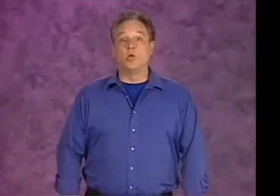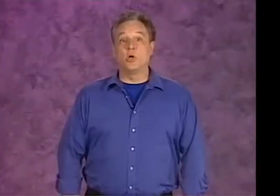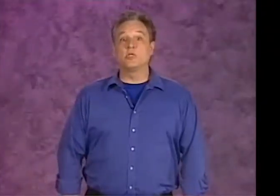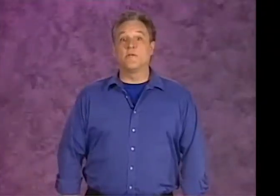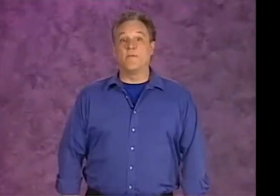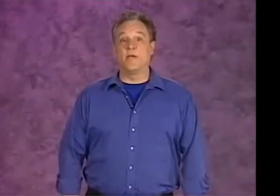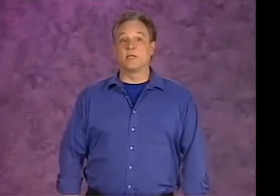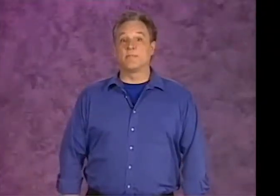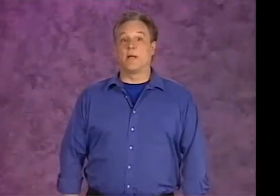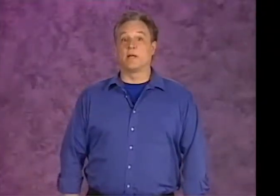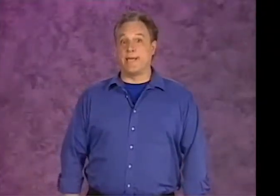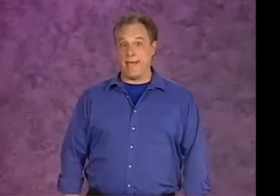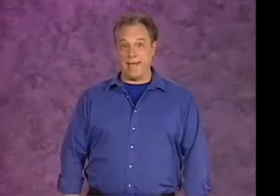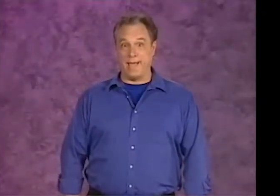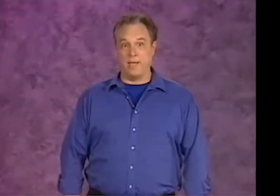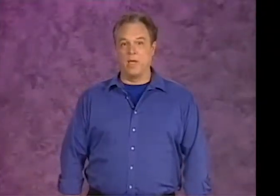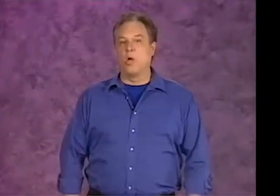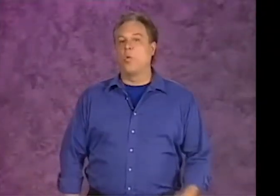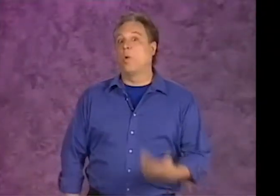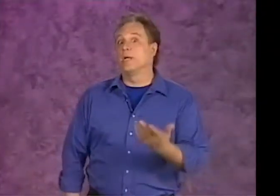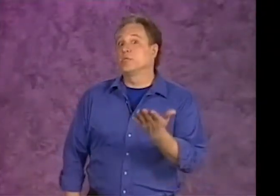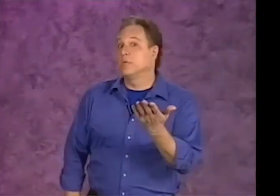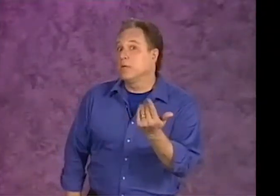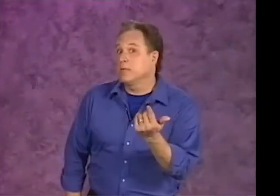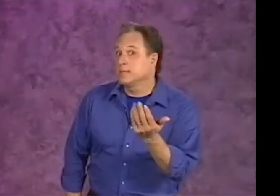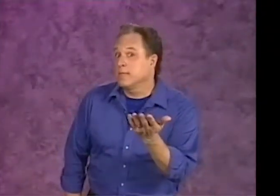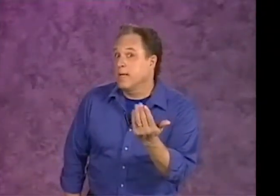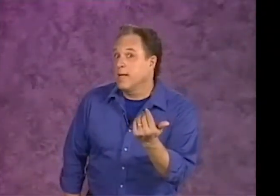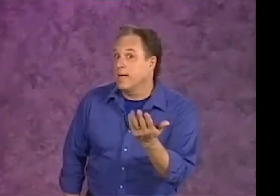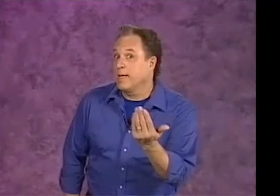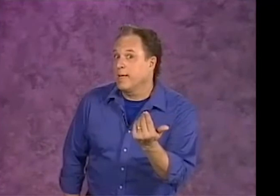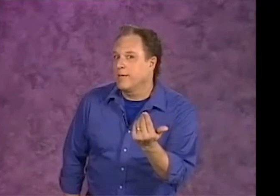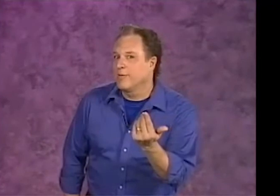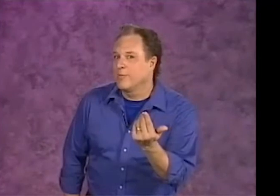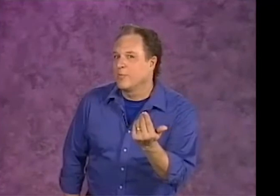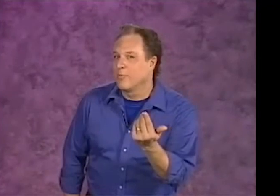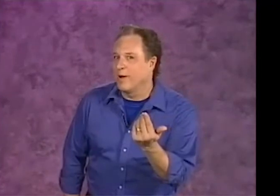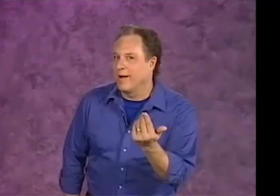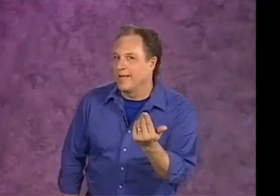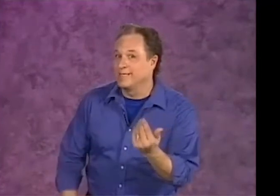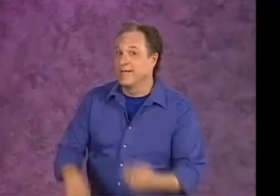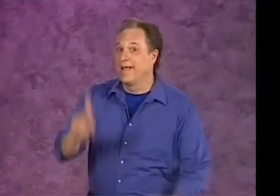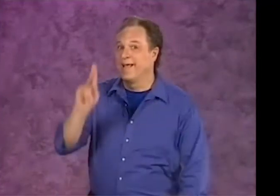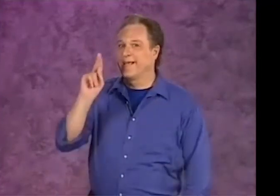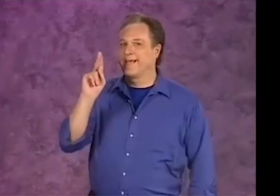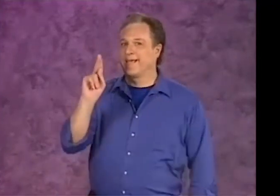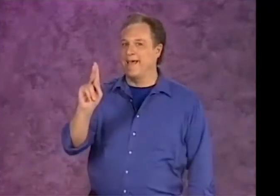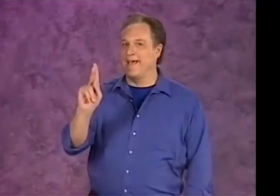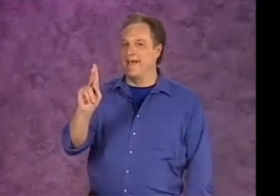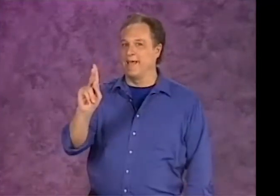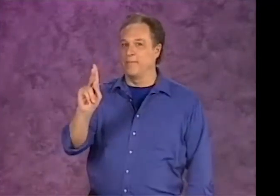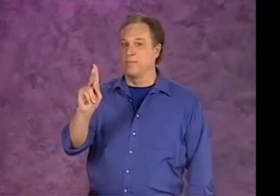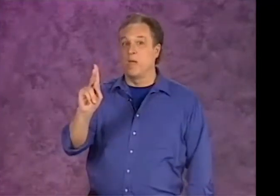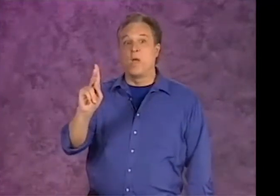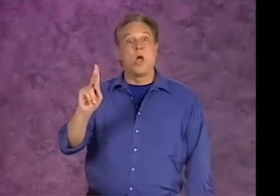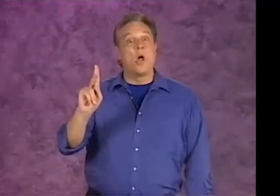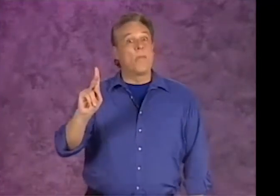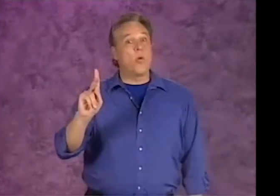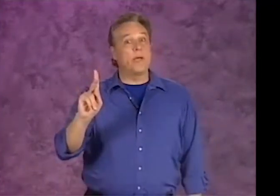You learn to fingerspell K, which looks like, right, K.